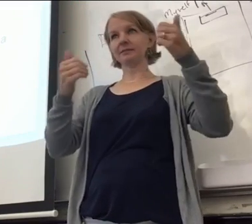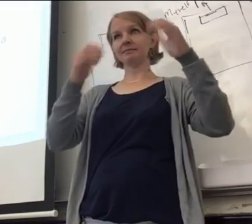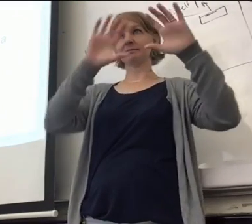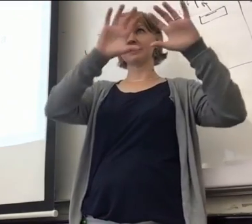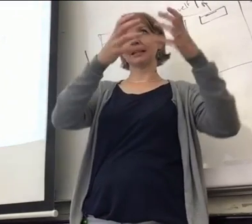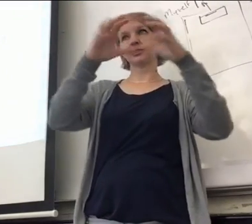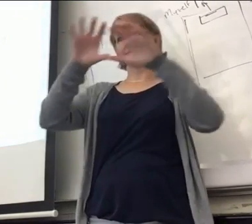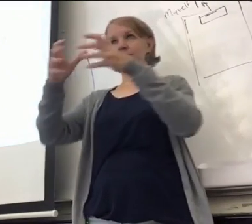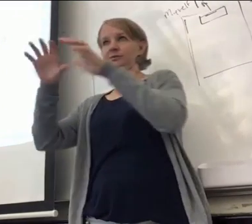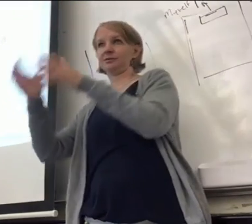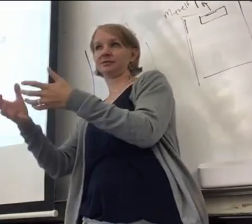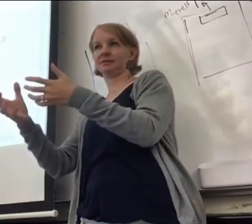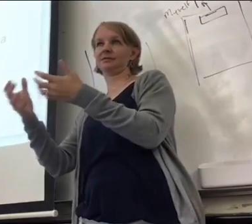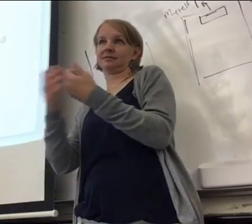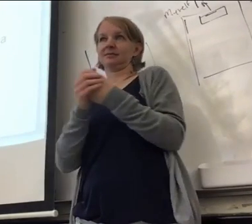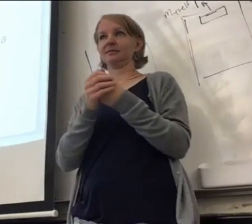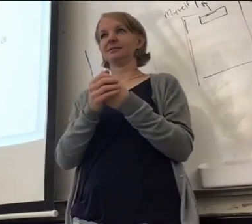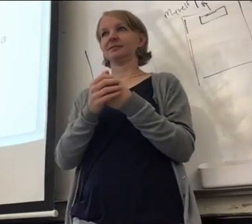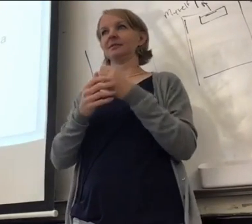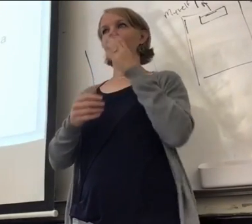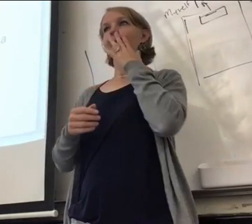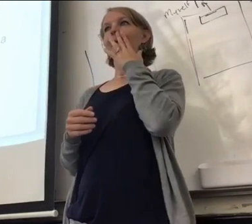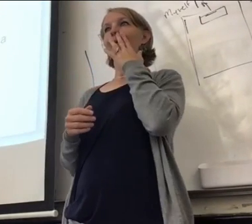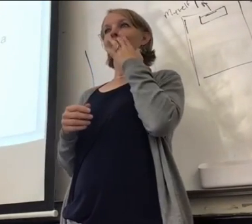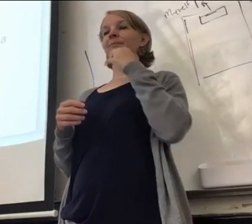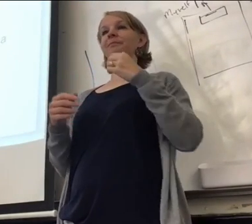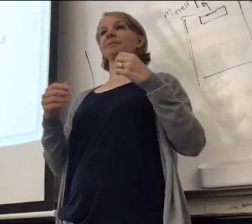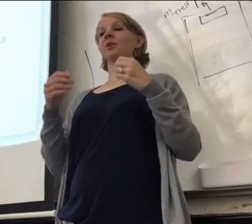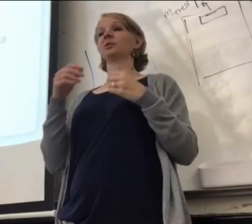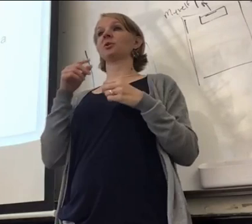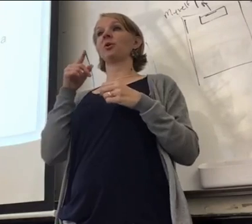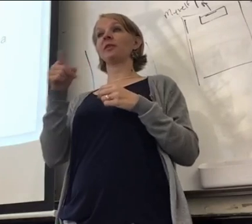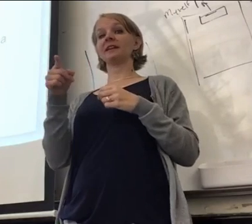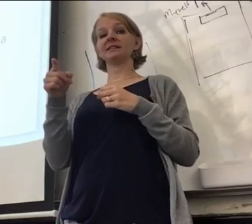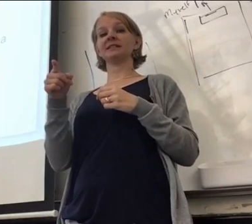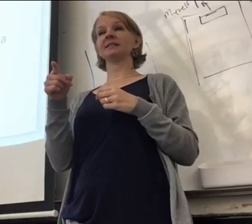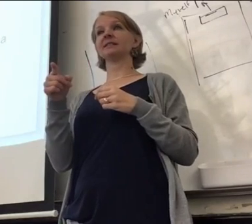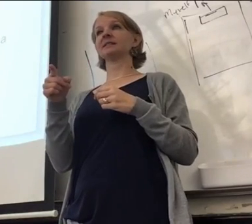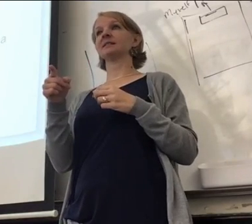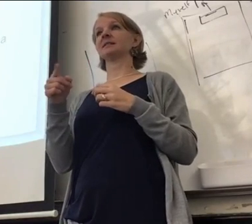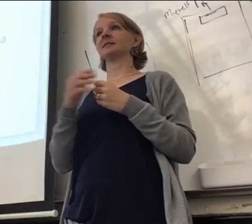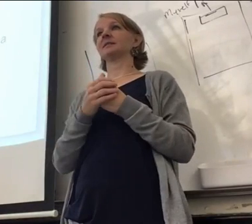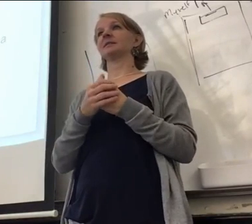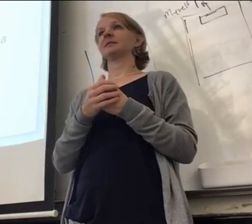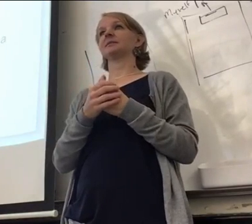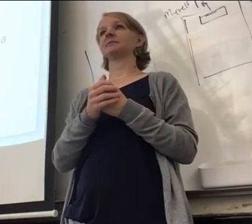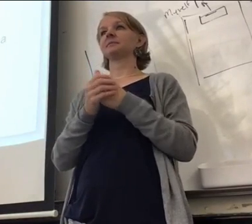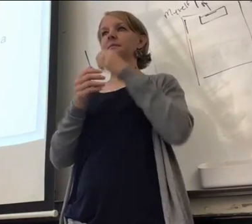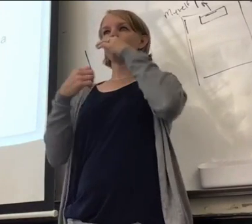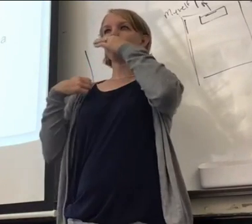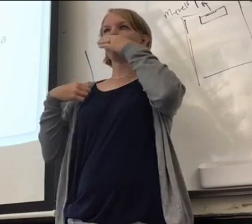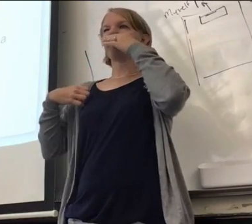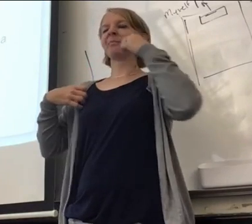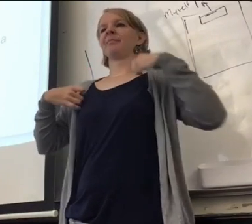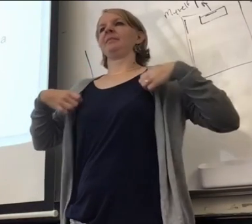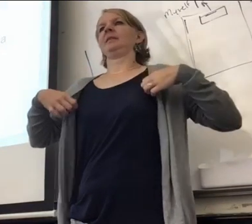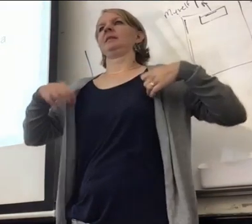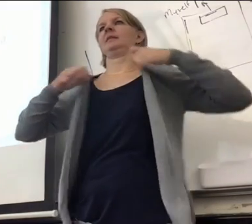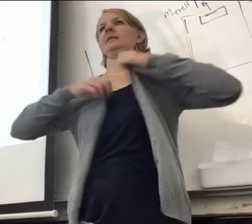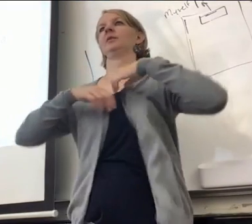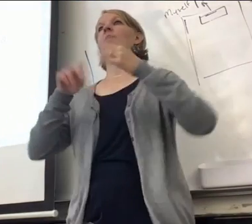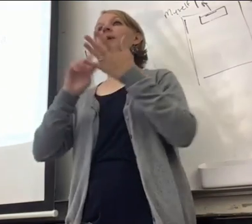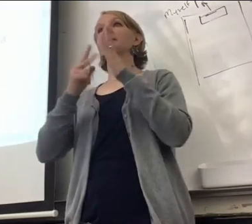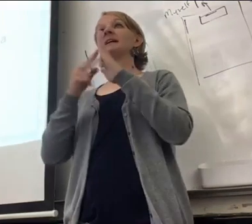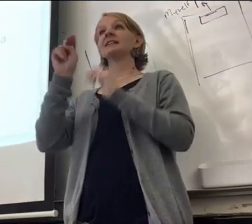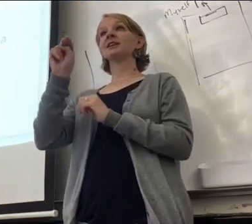And in this case, this is the separation between the North and the South over slavery. What other major historical